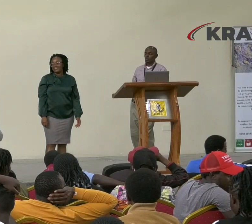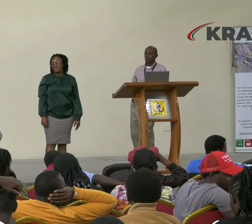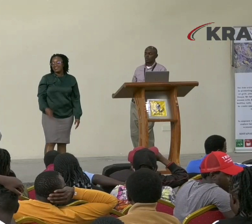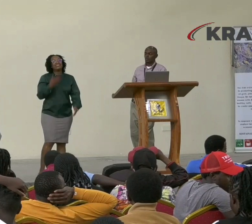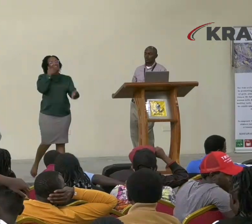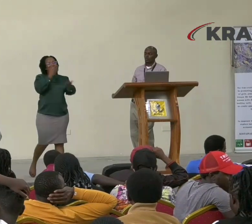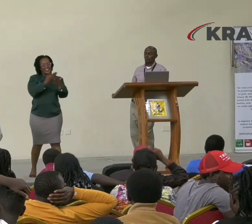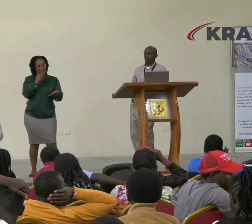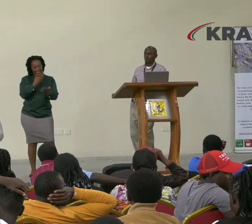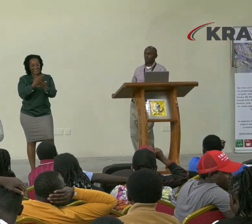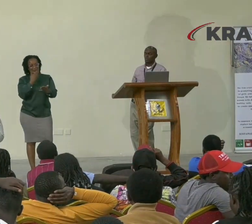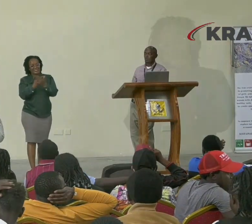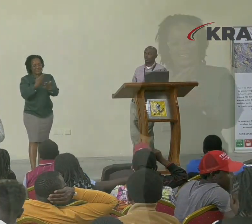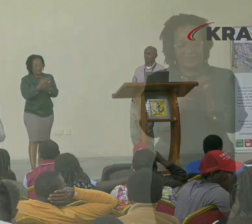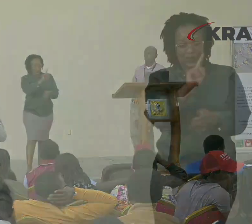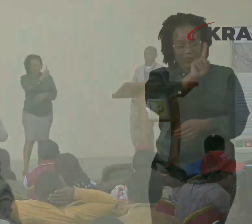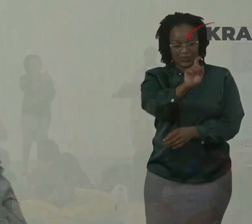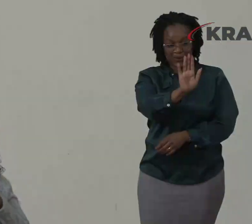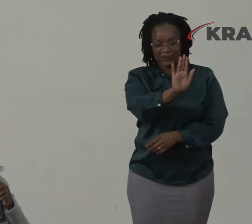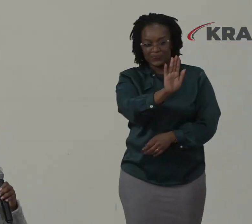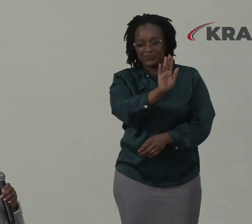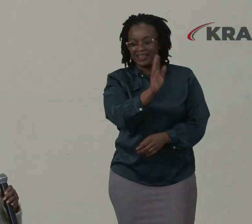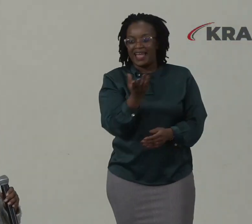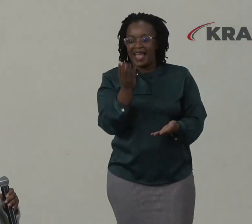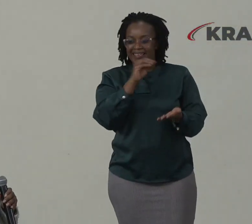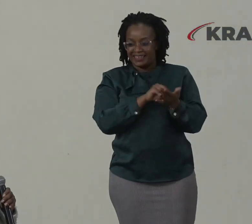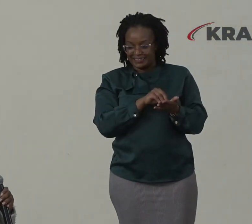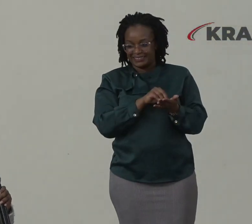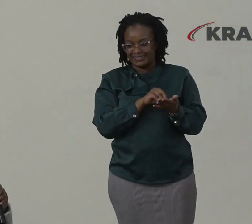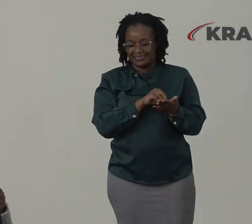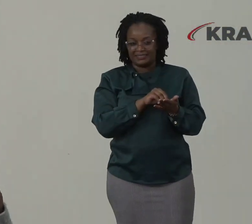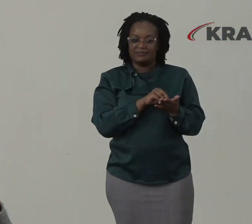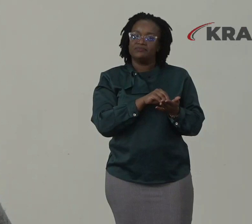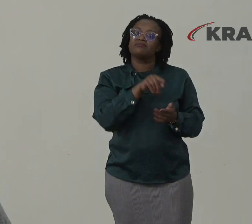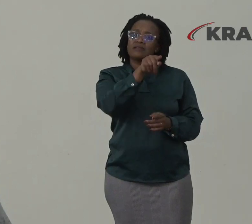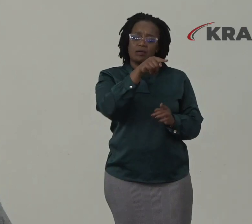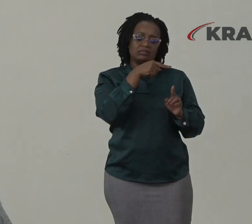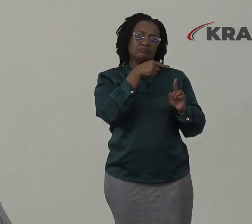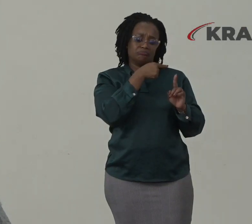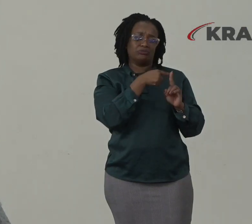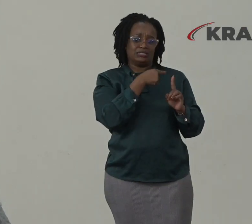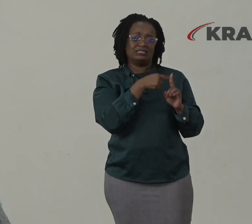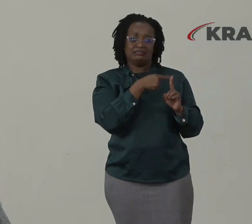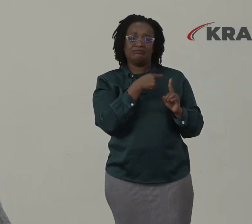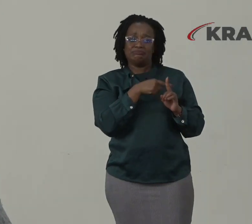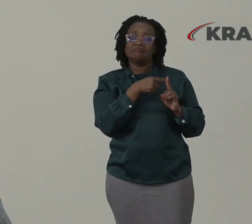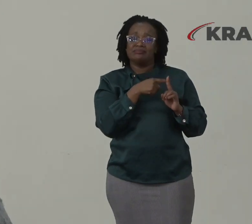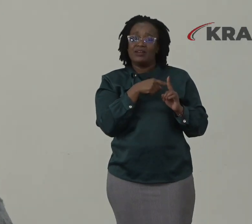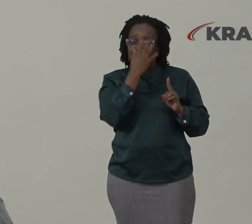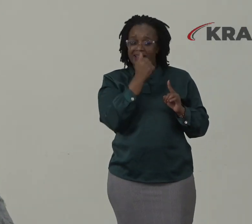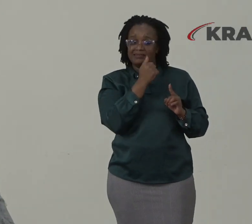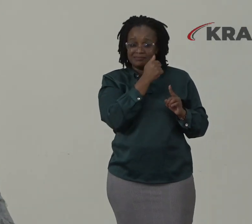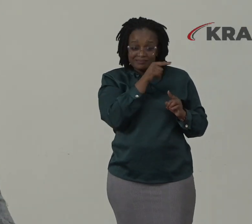Thank you. Thank you very much. Again, I take that on a very positive note because it's a